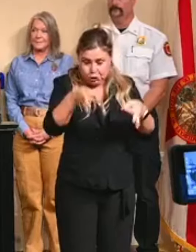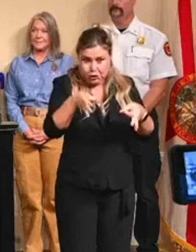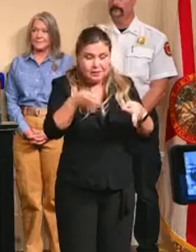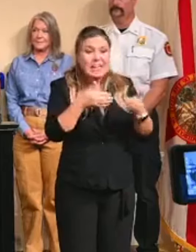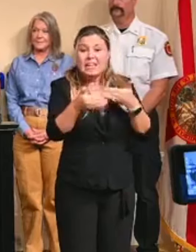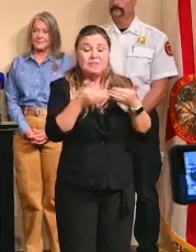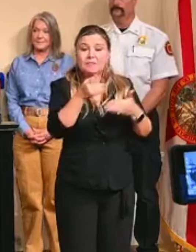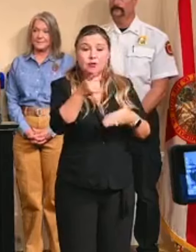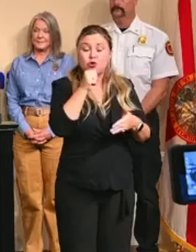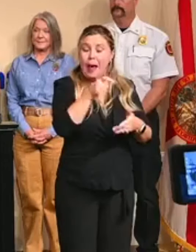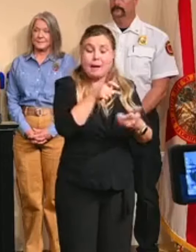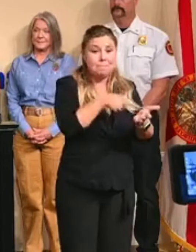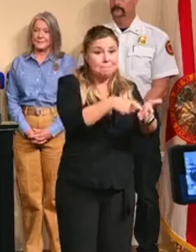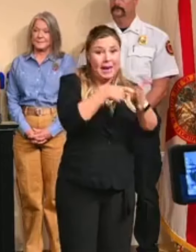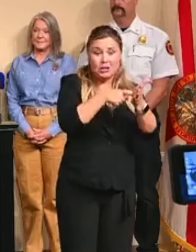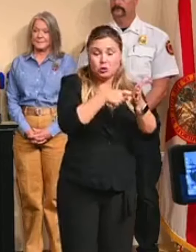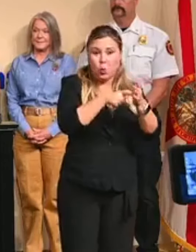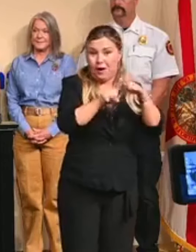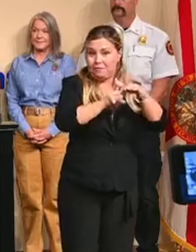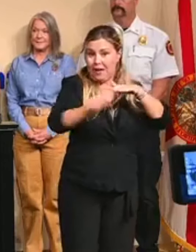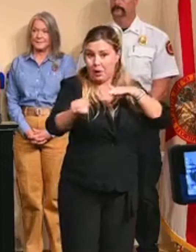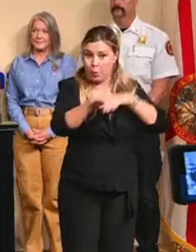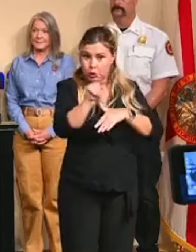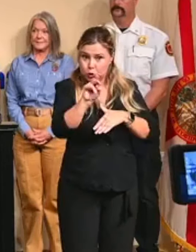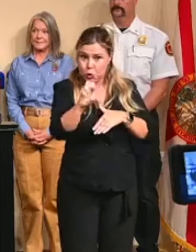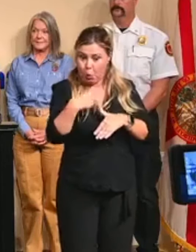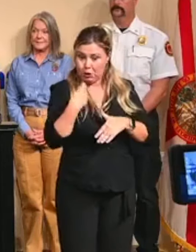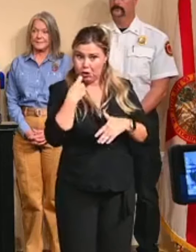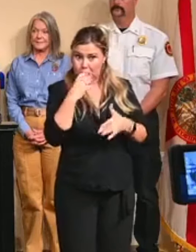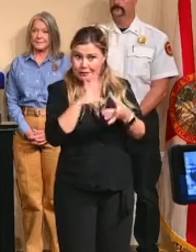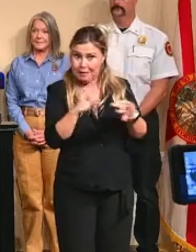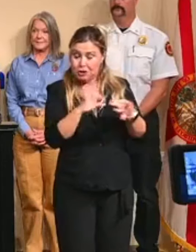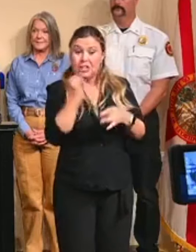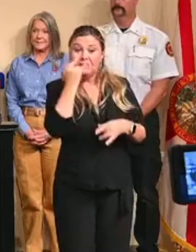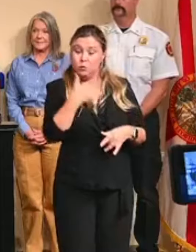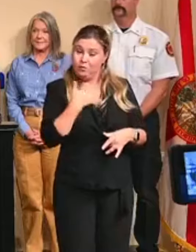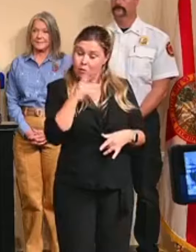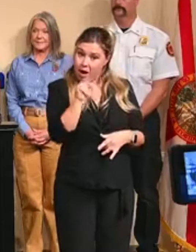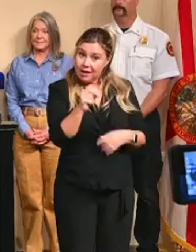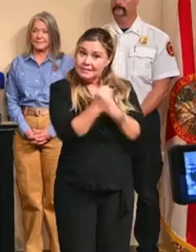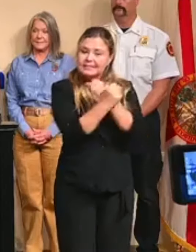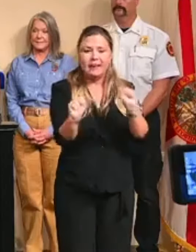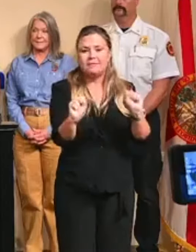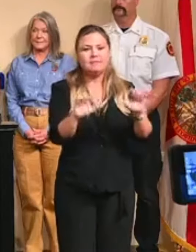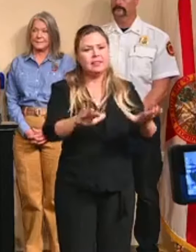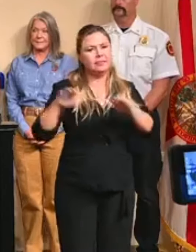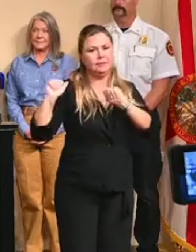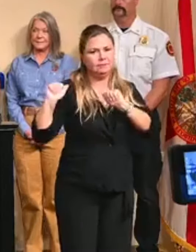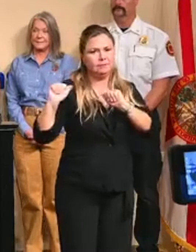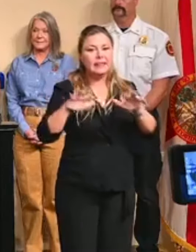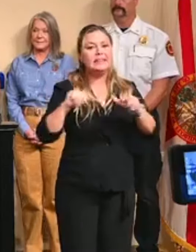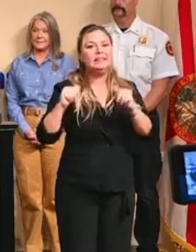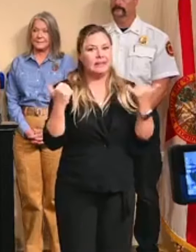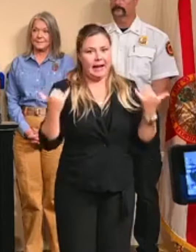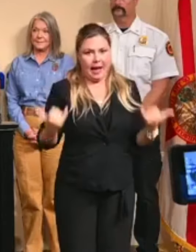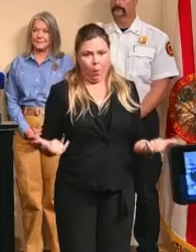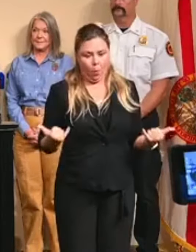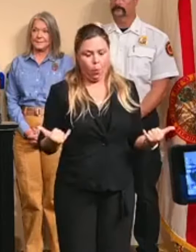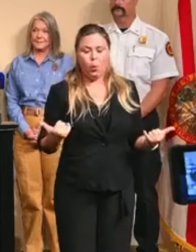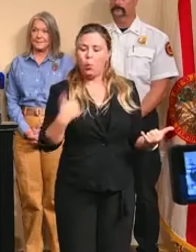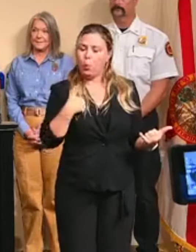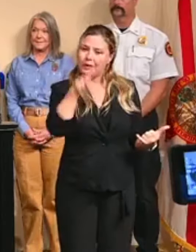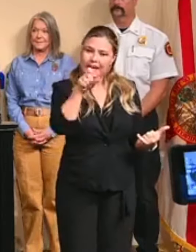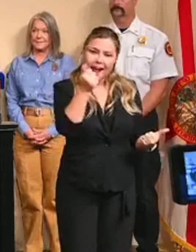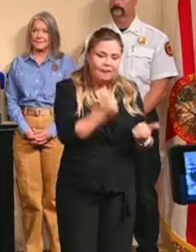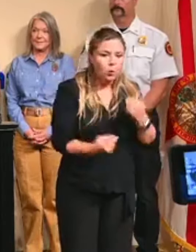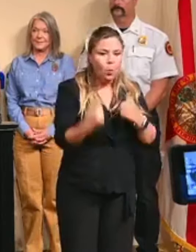if you aren't in a mandatory evacuation zone that we just listed, if you feel unsafe, leave and leave now. We need